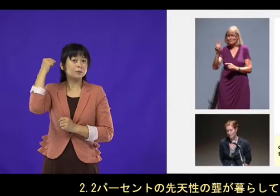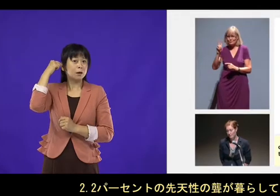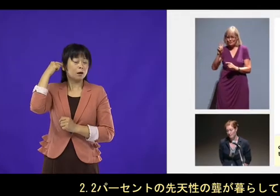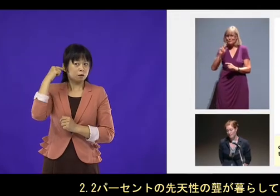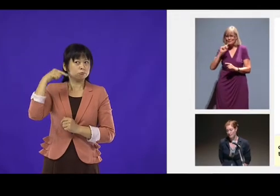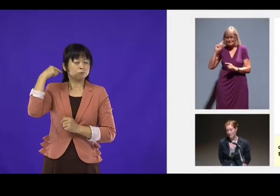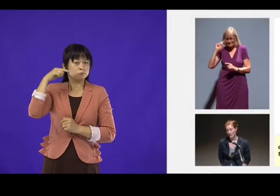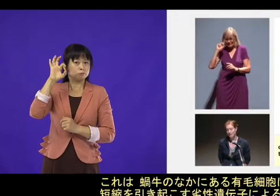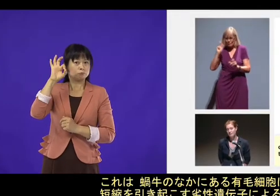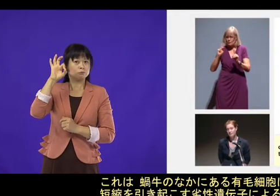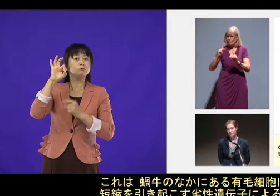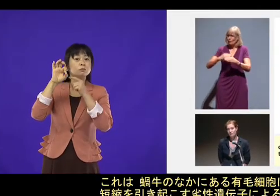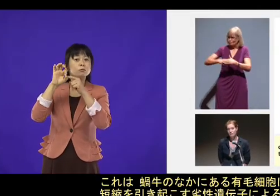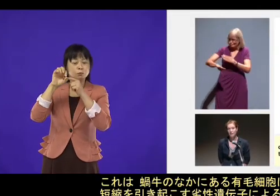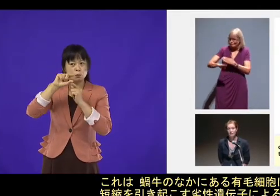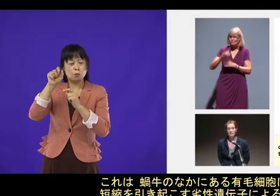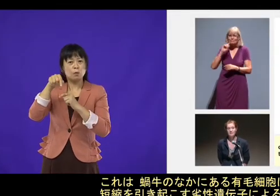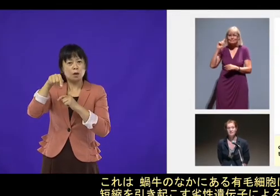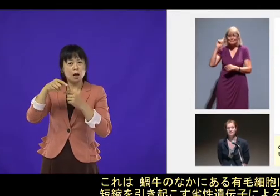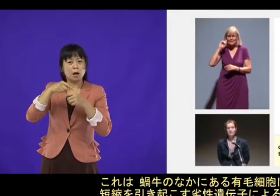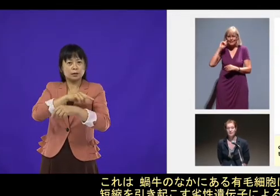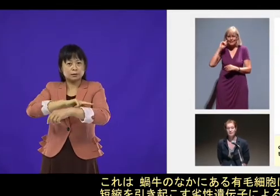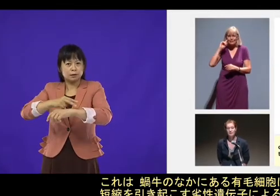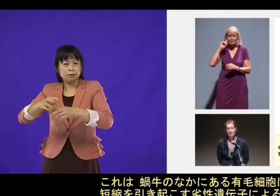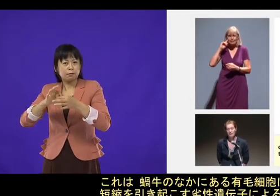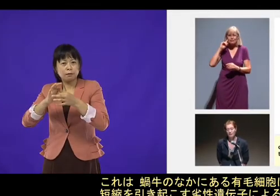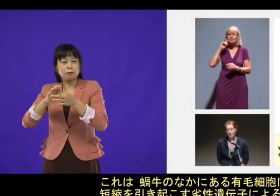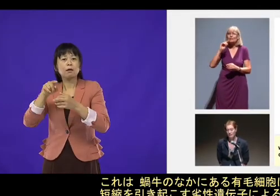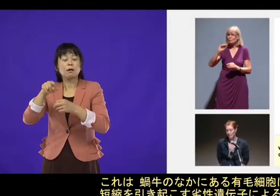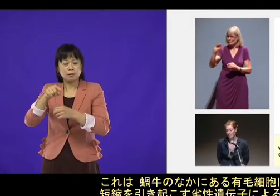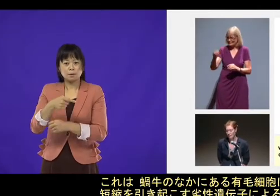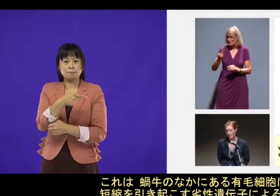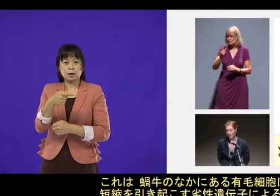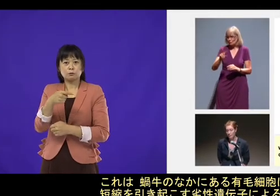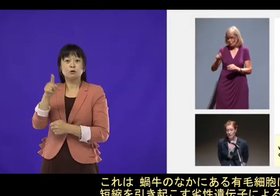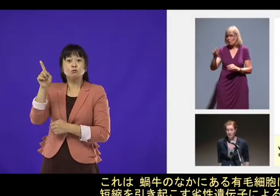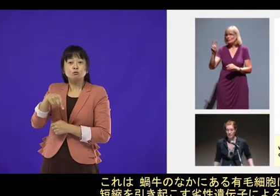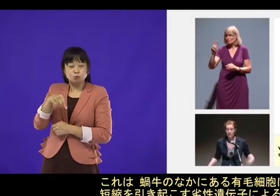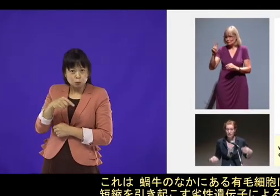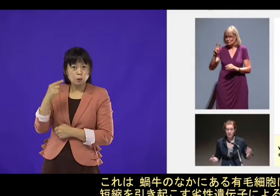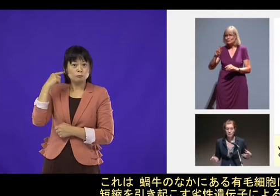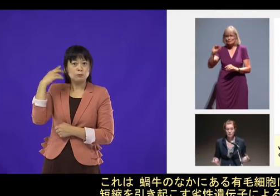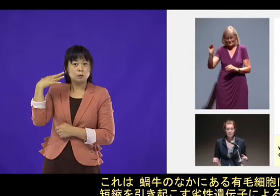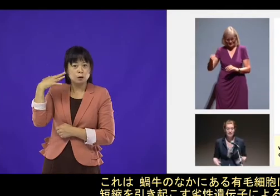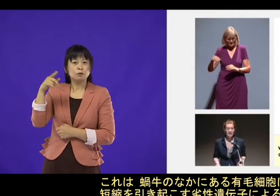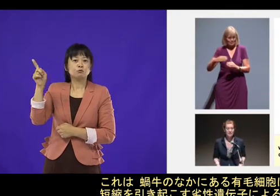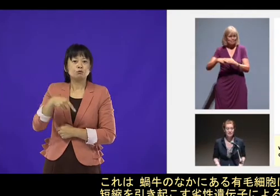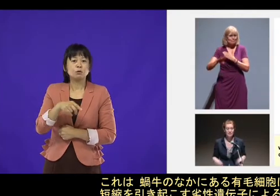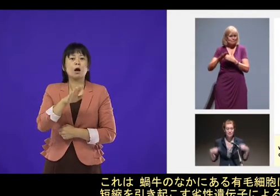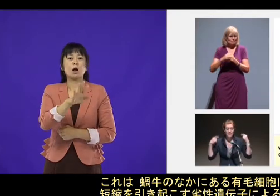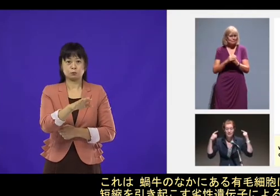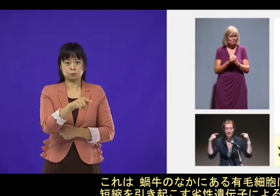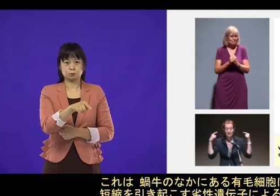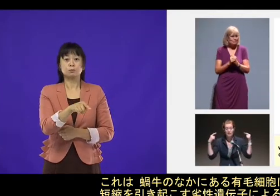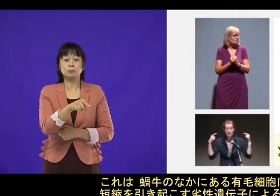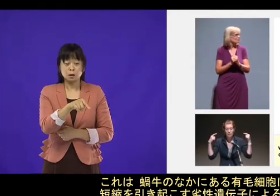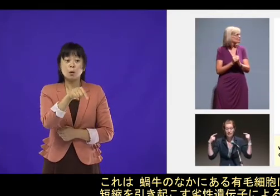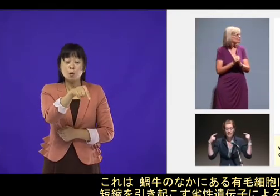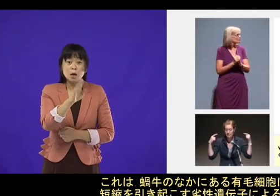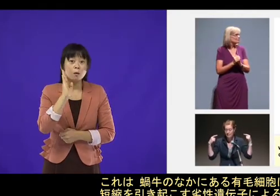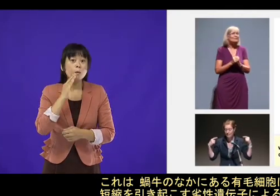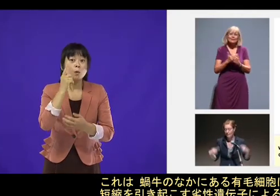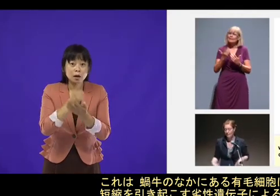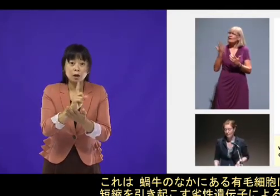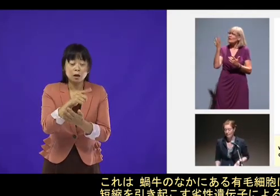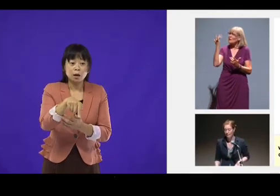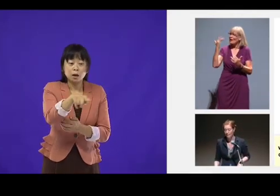community. And this is caused by a recessive gene, which causes shortened hair cells within the